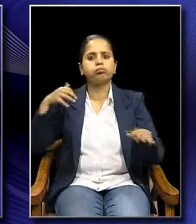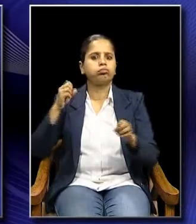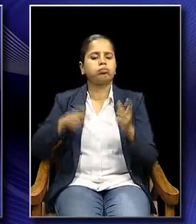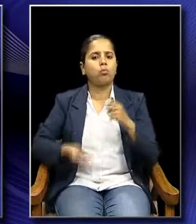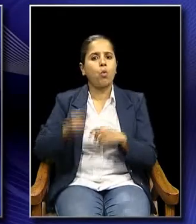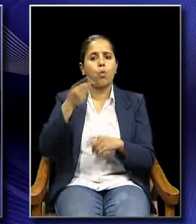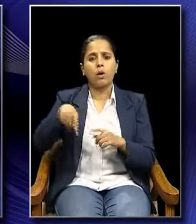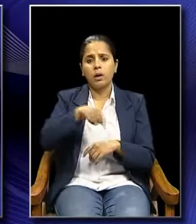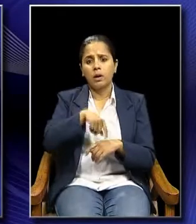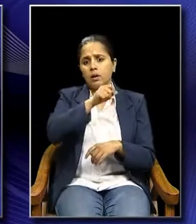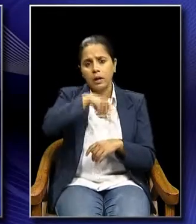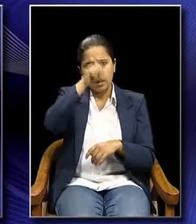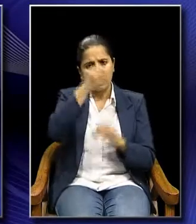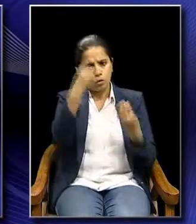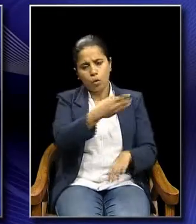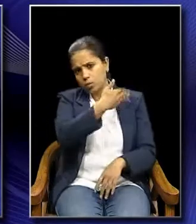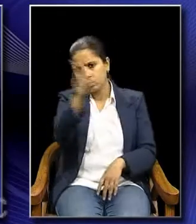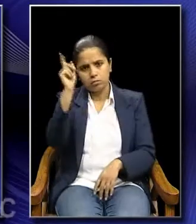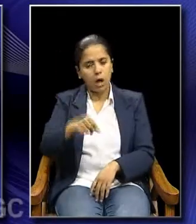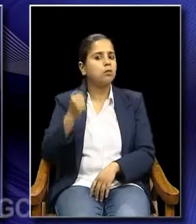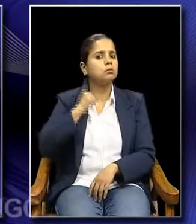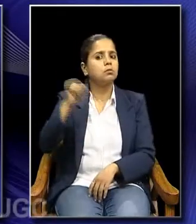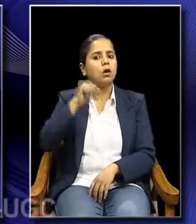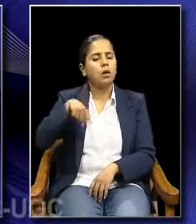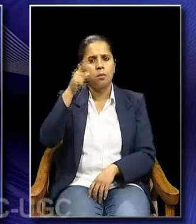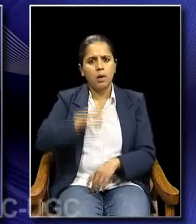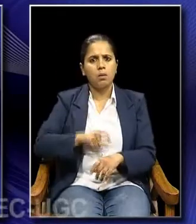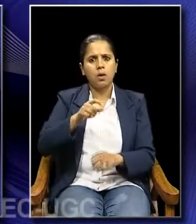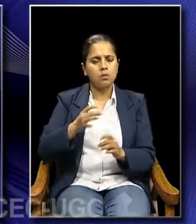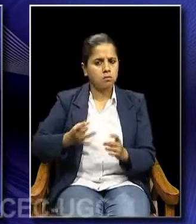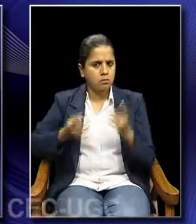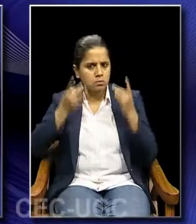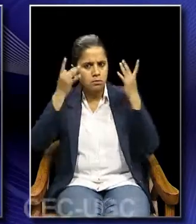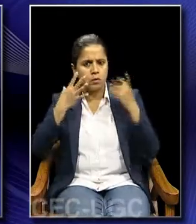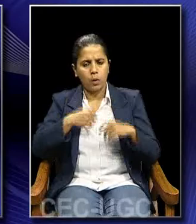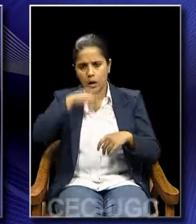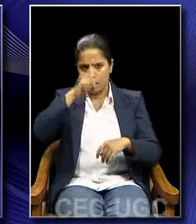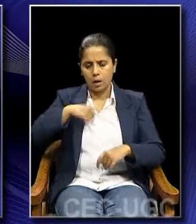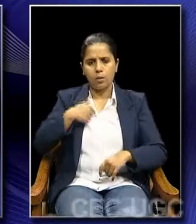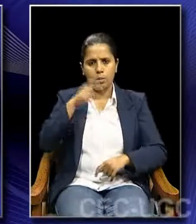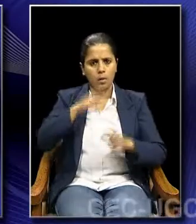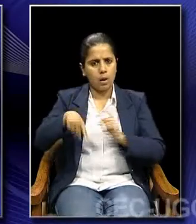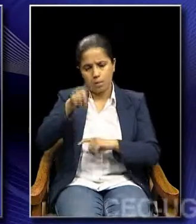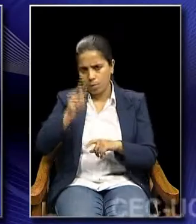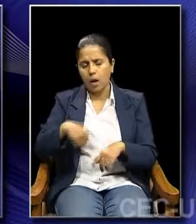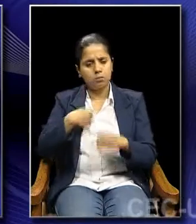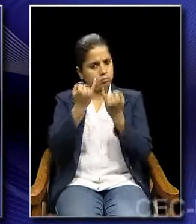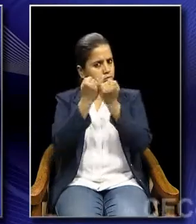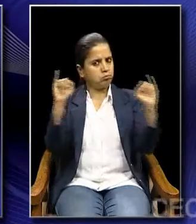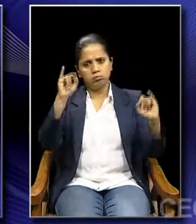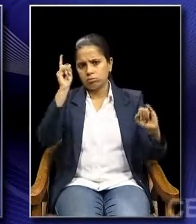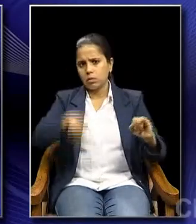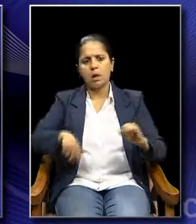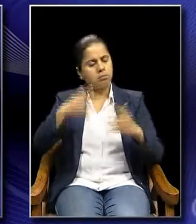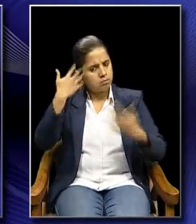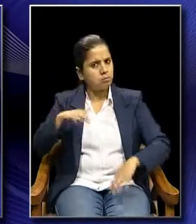of Quit India movement and thereafter raised that kind of a concern that India had to become independent at all